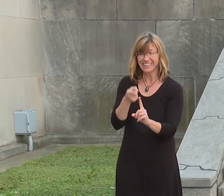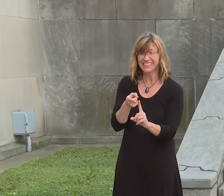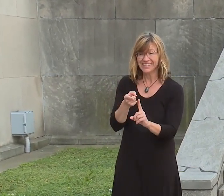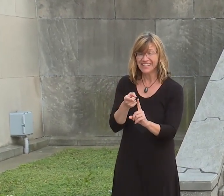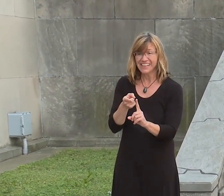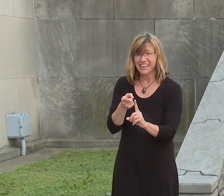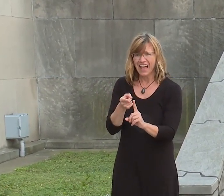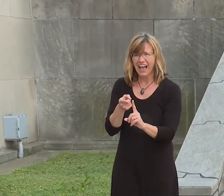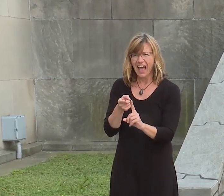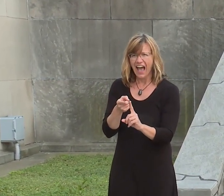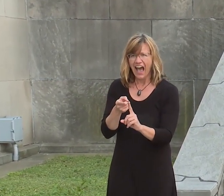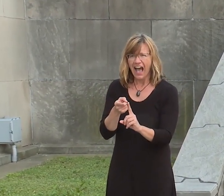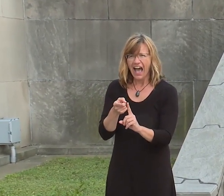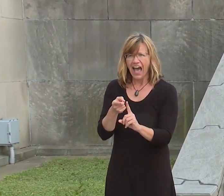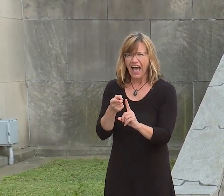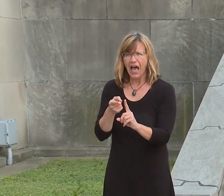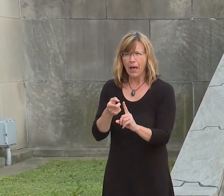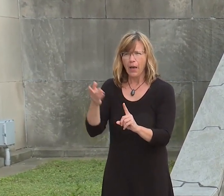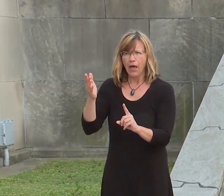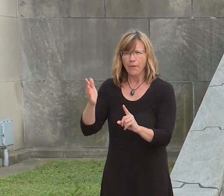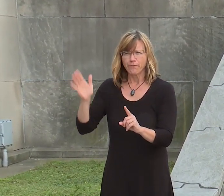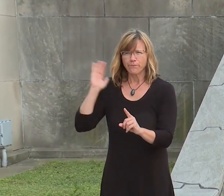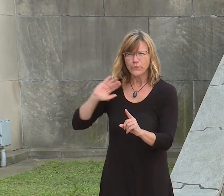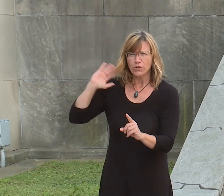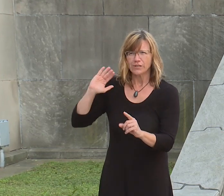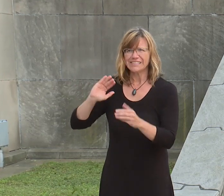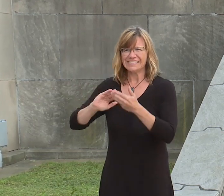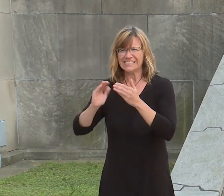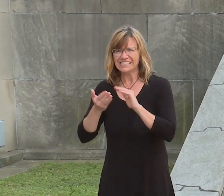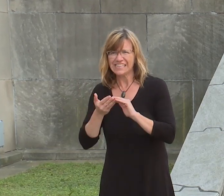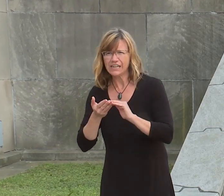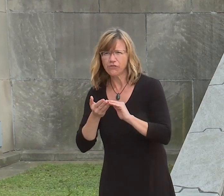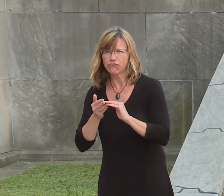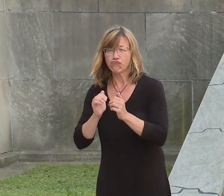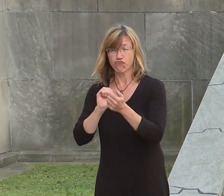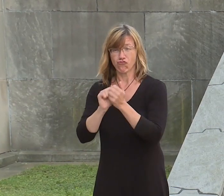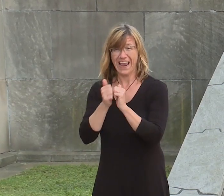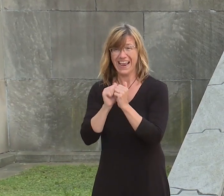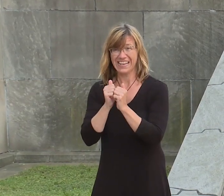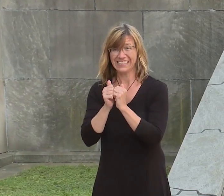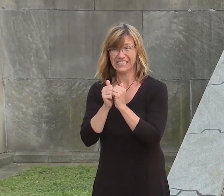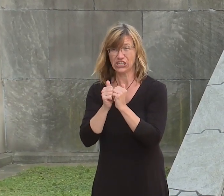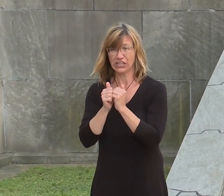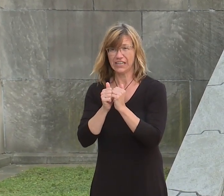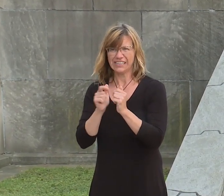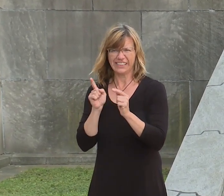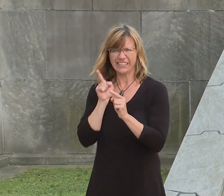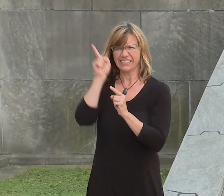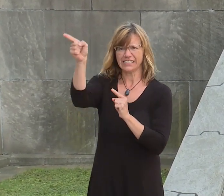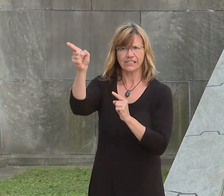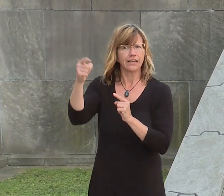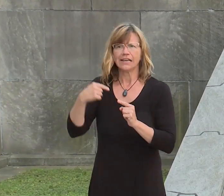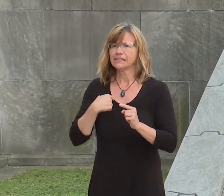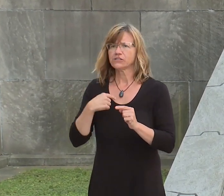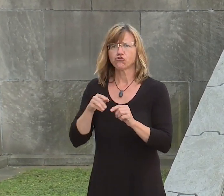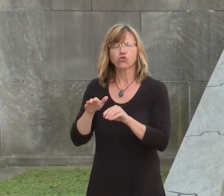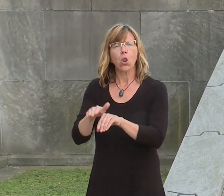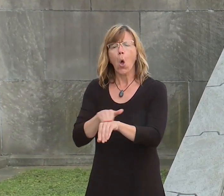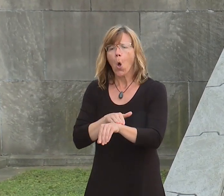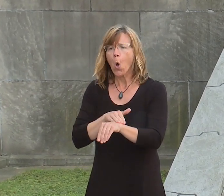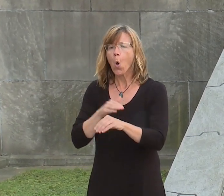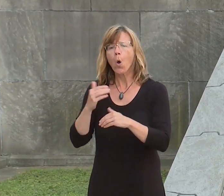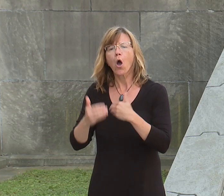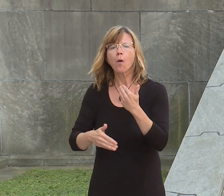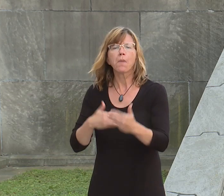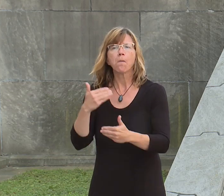a former city and junior Olympian distance runner, I will tell you is that it's not slow and steady. It's the appropriate